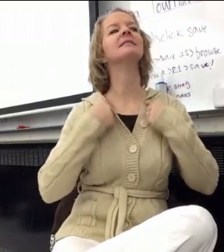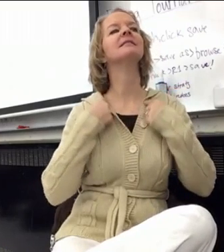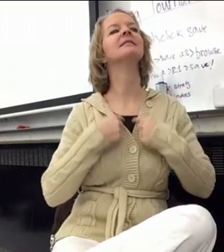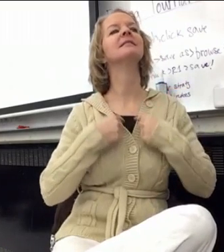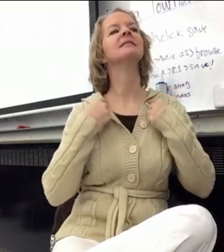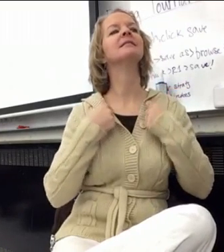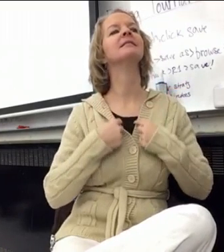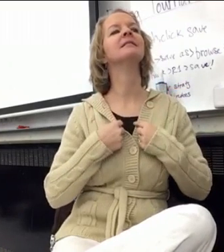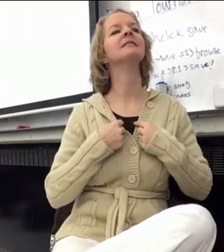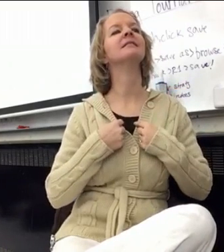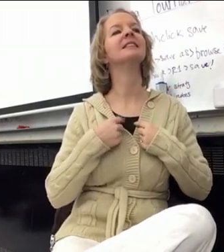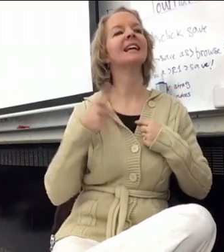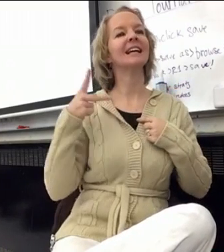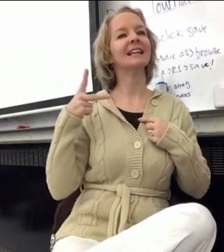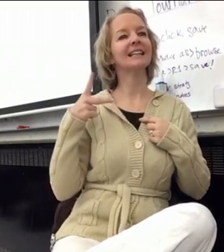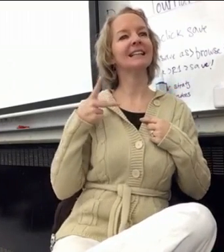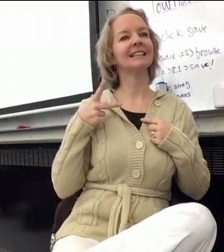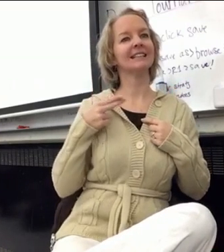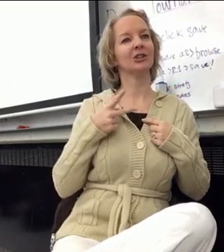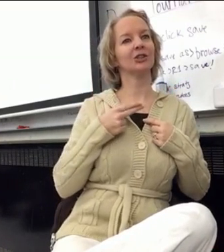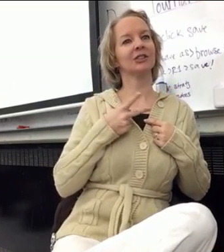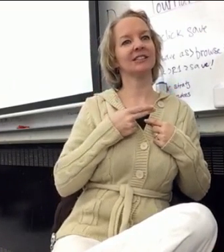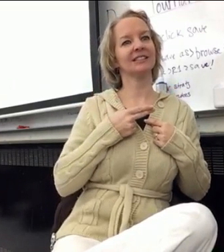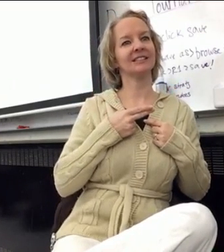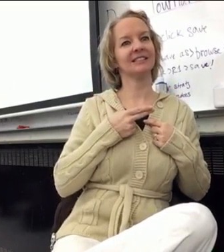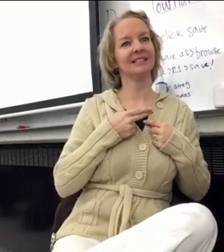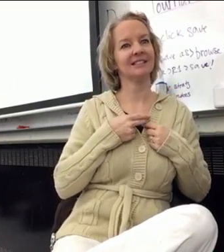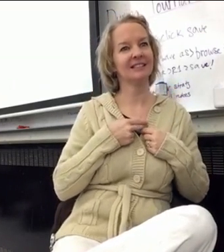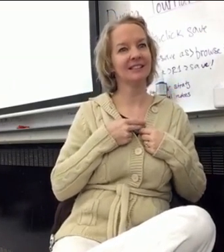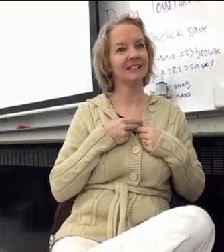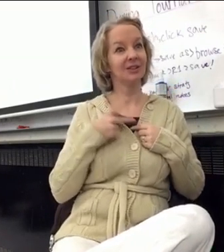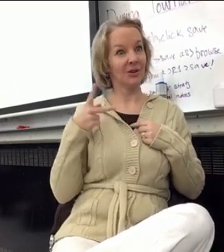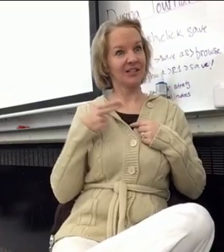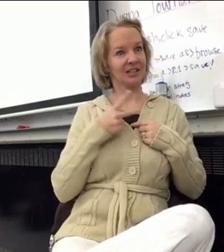neck. It is scissors. So what happens